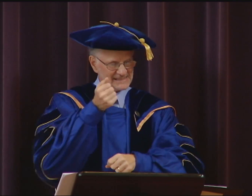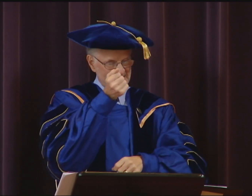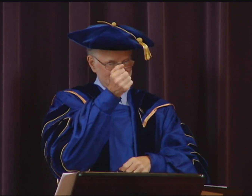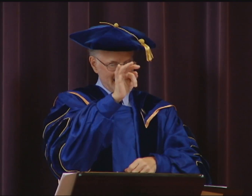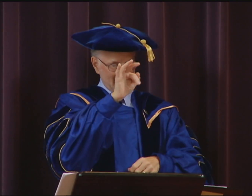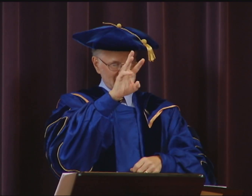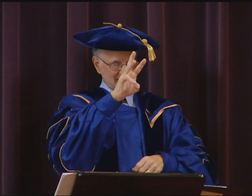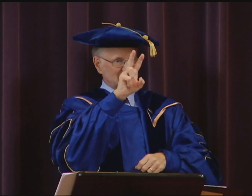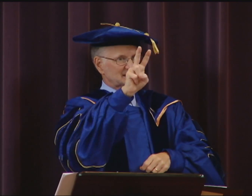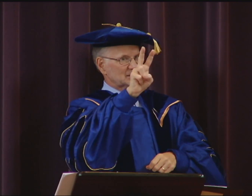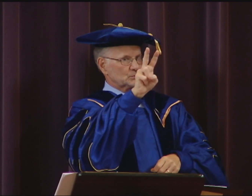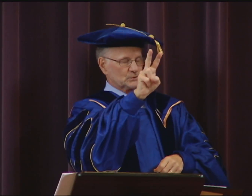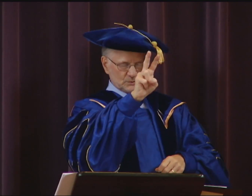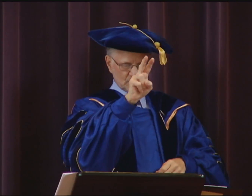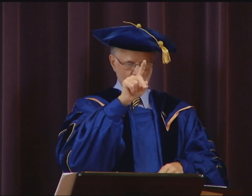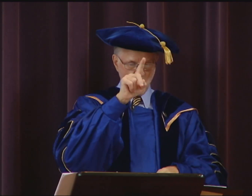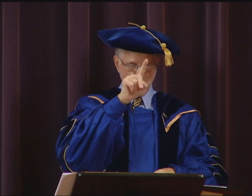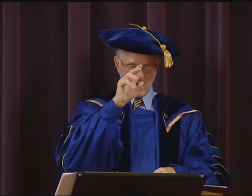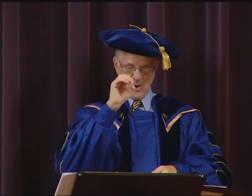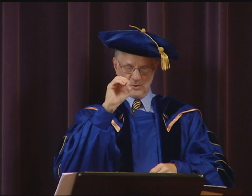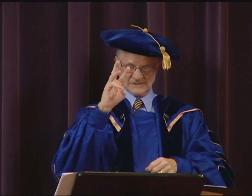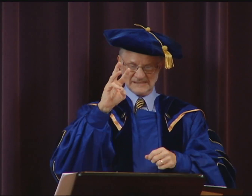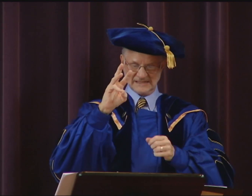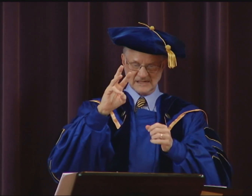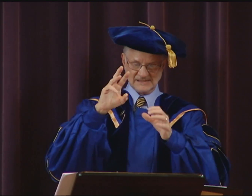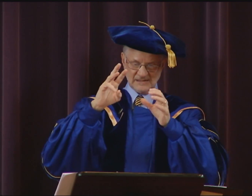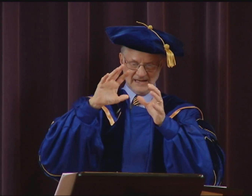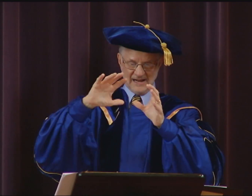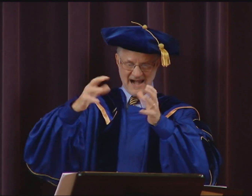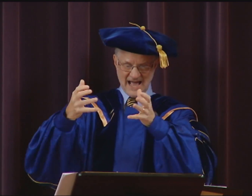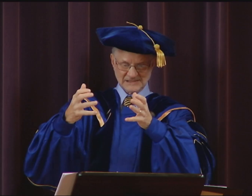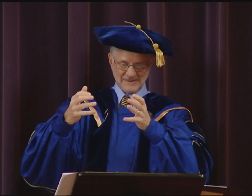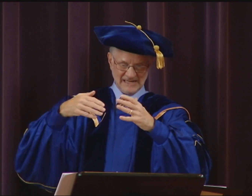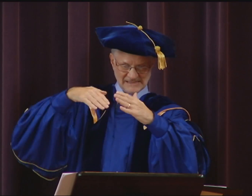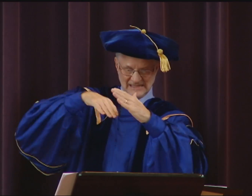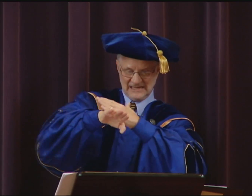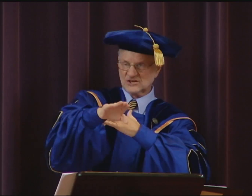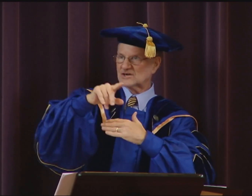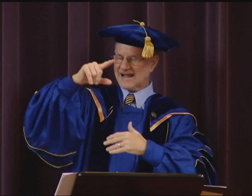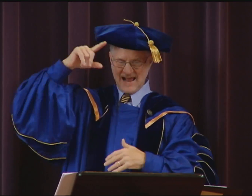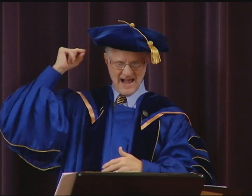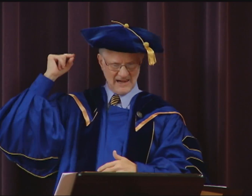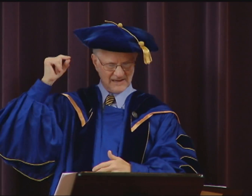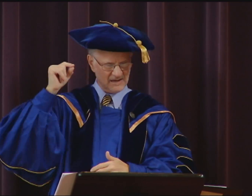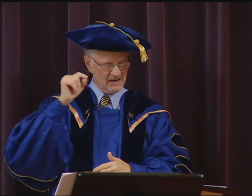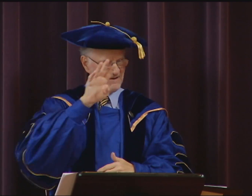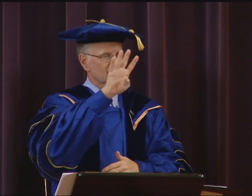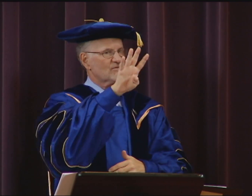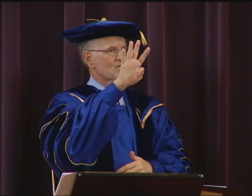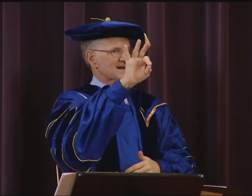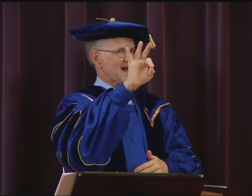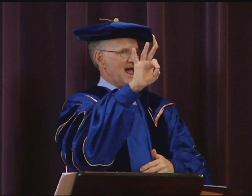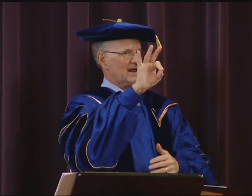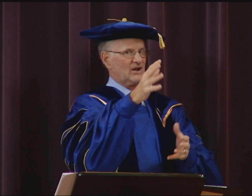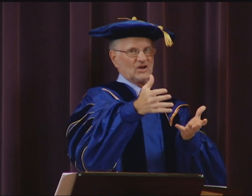When we look at the class statistics, 1962 had 106 classmates that entered